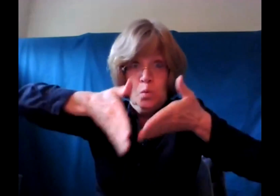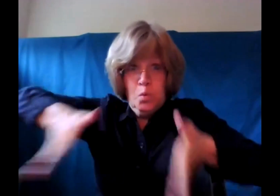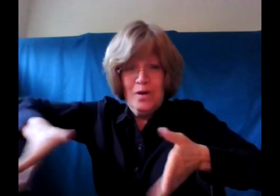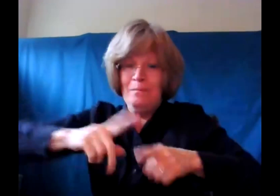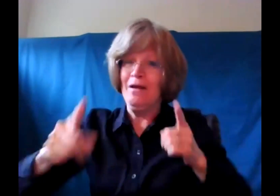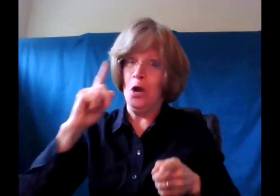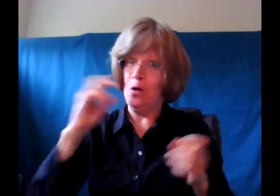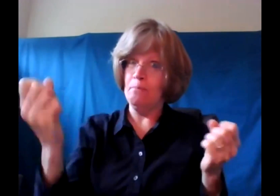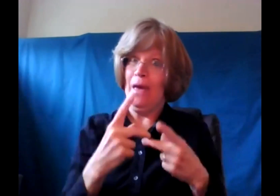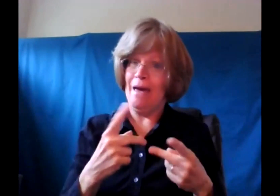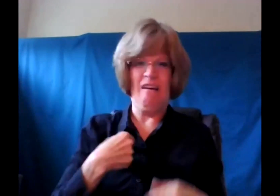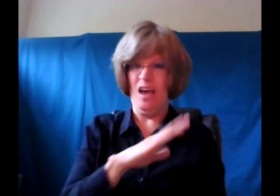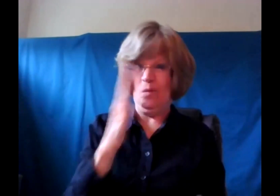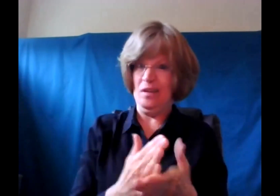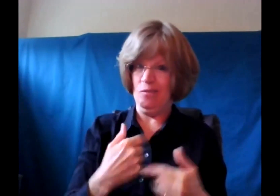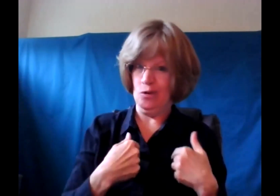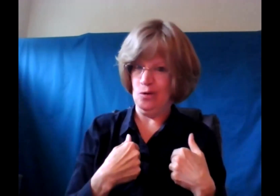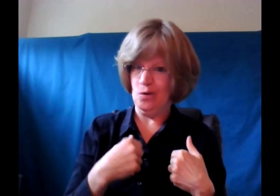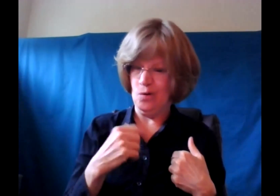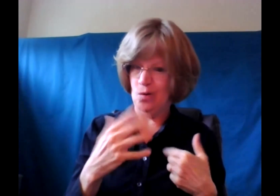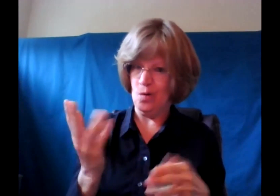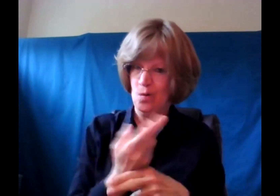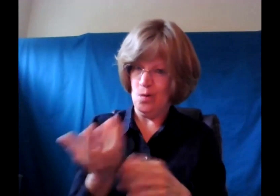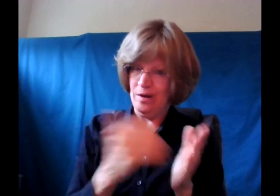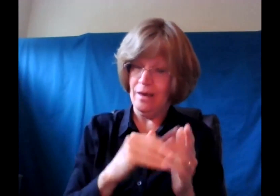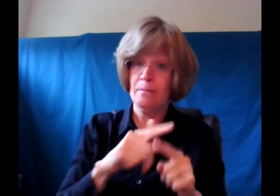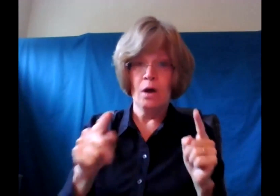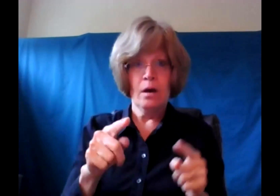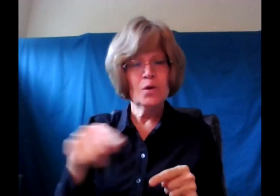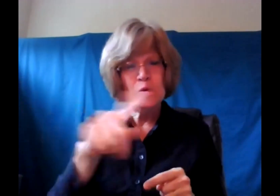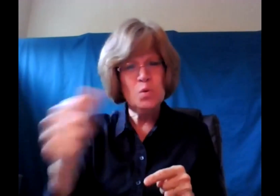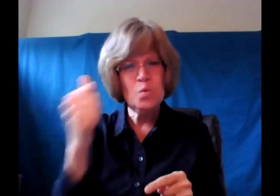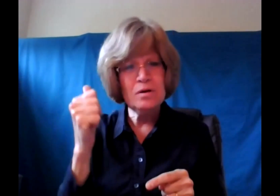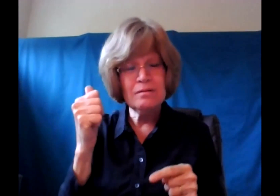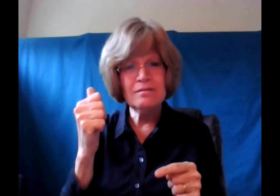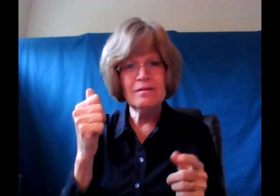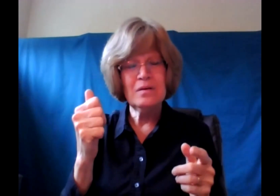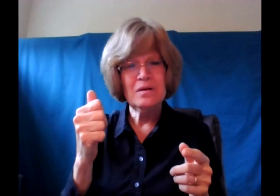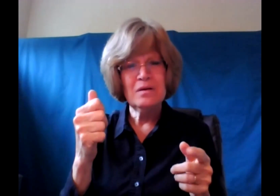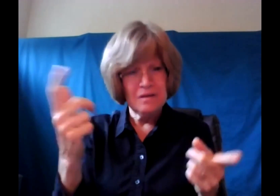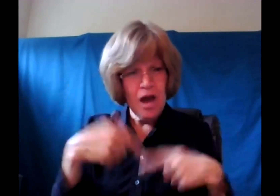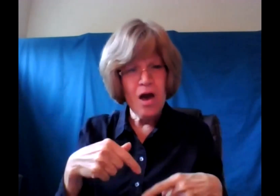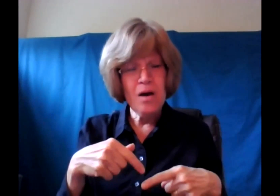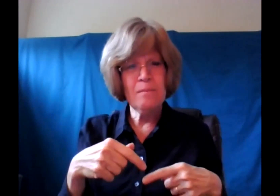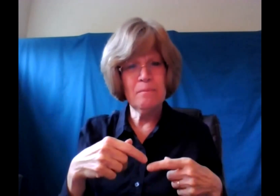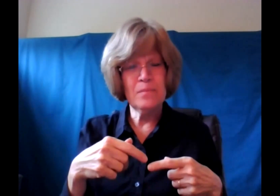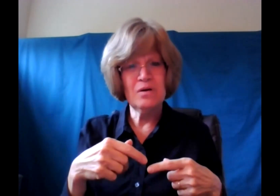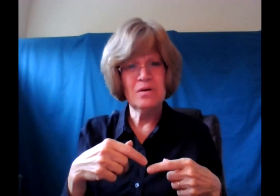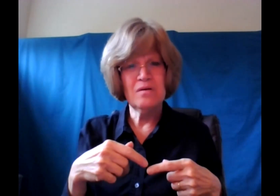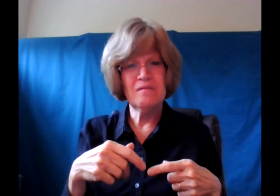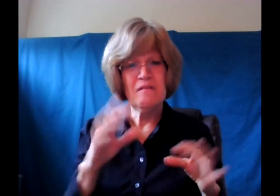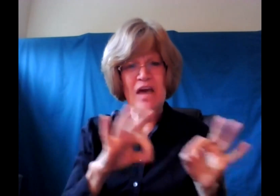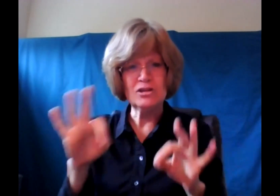in. I will never wear them, but you wouldn't come generally wearing bell bottoms. We're